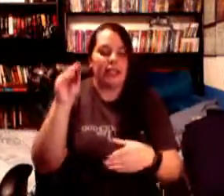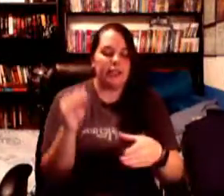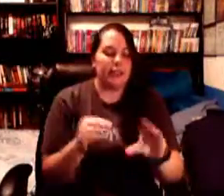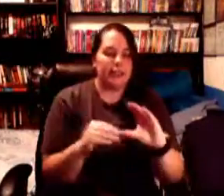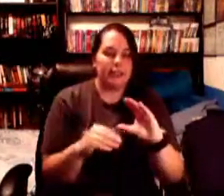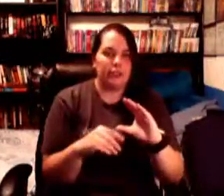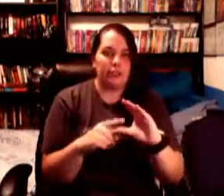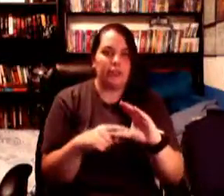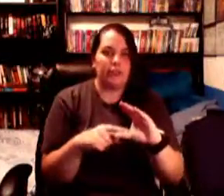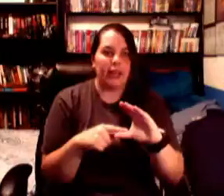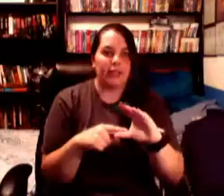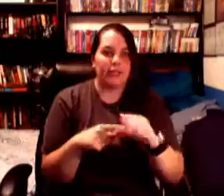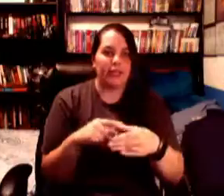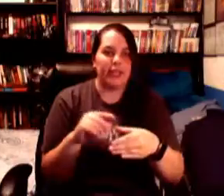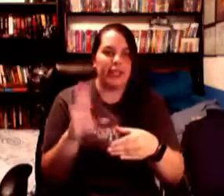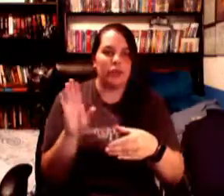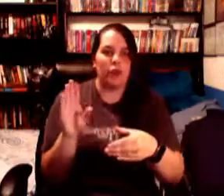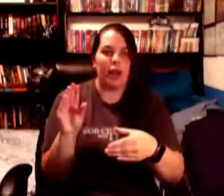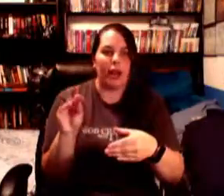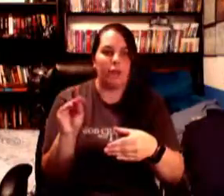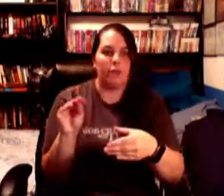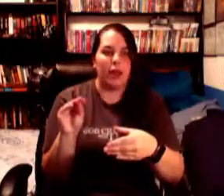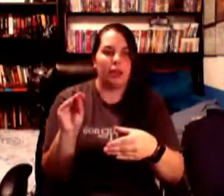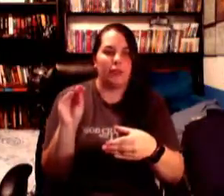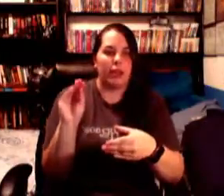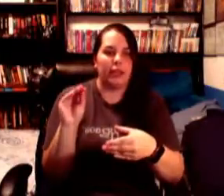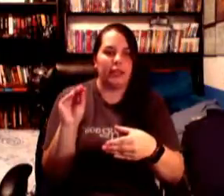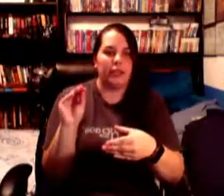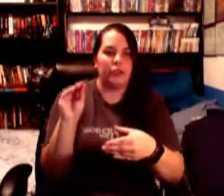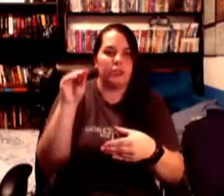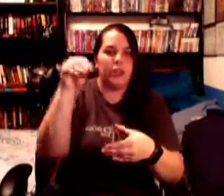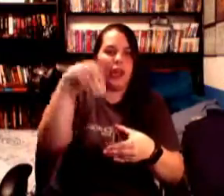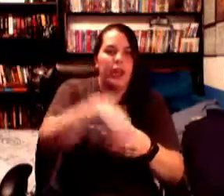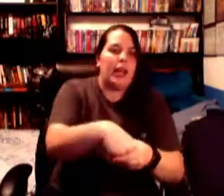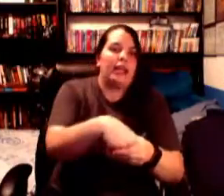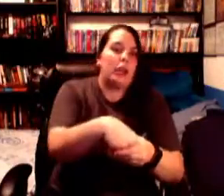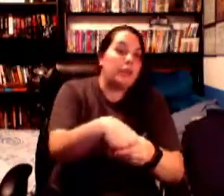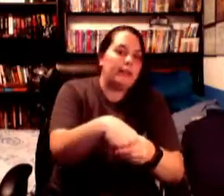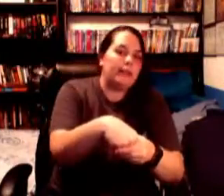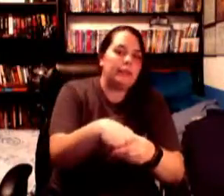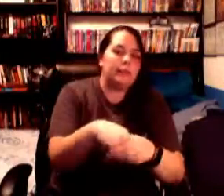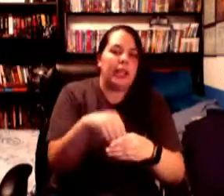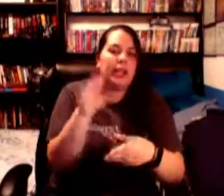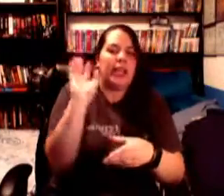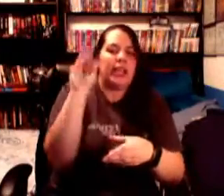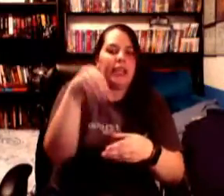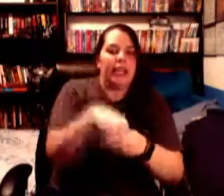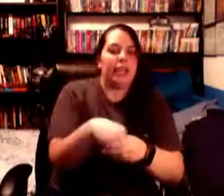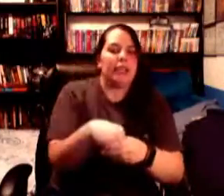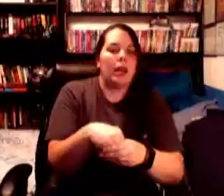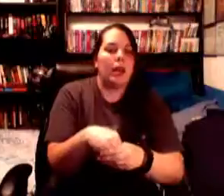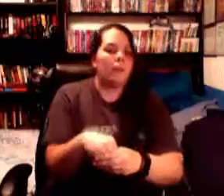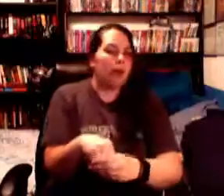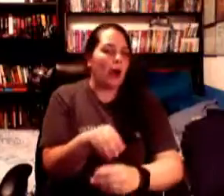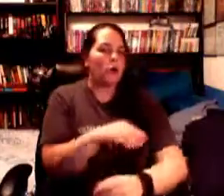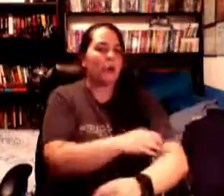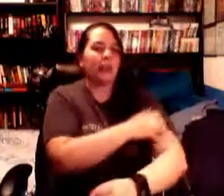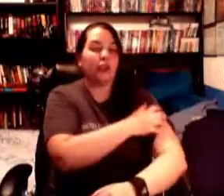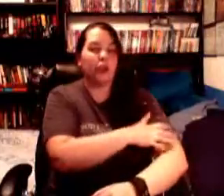In is your left hand is a C, your right hand bends and touches, and it goes in. In. Power, like you're